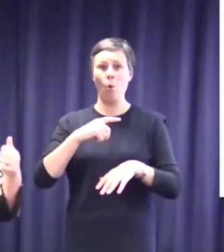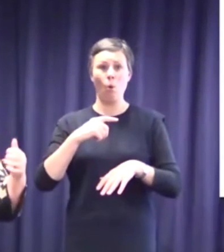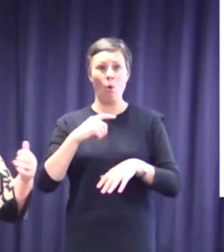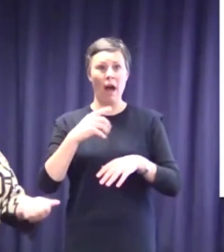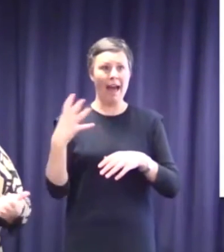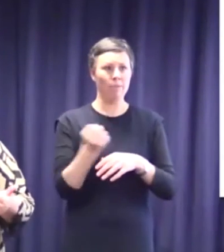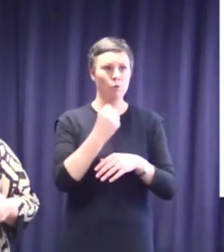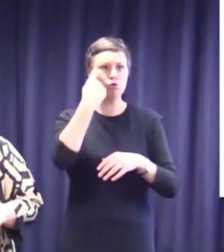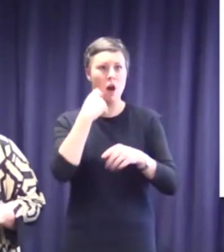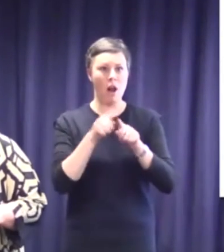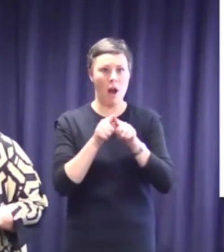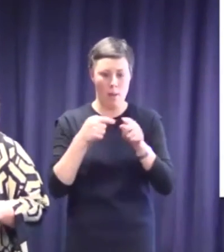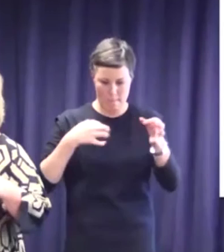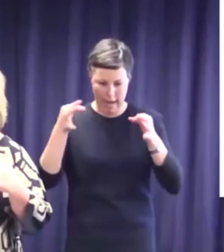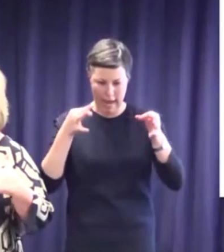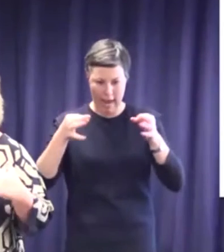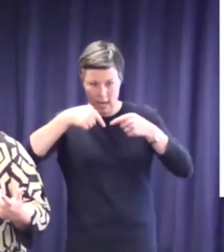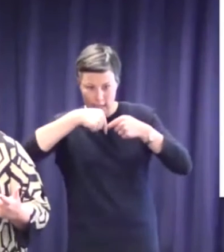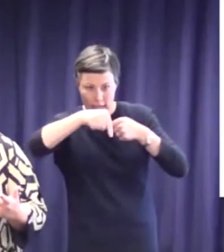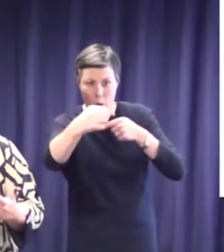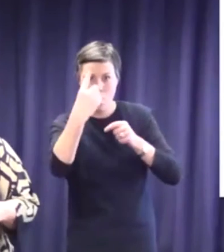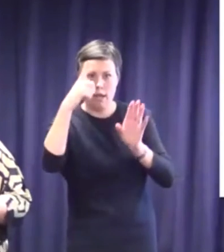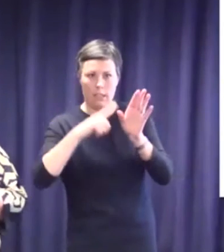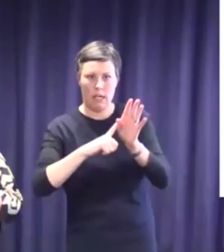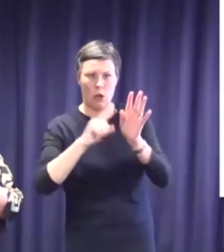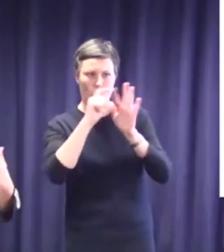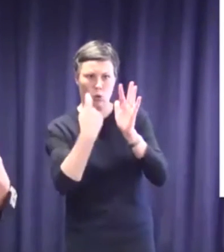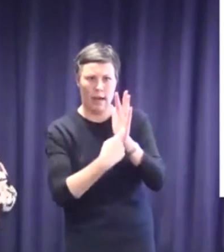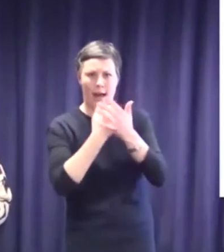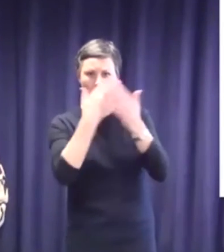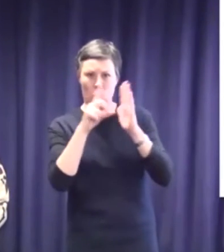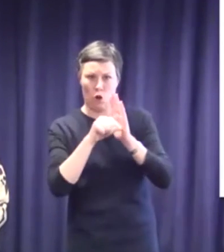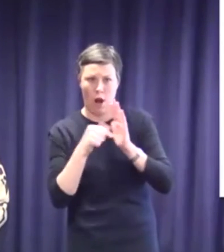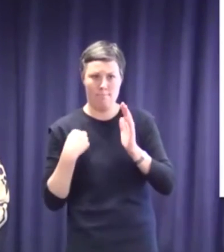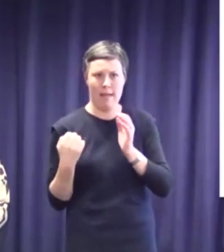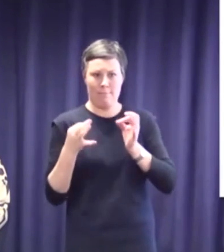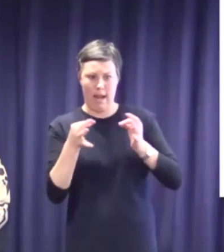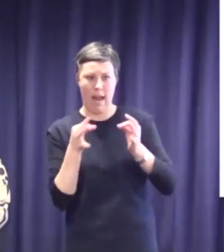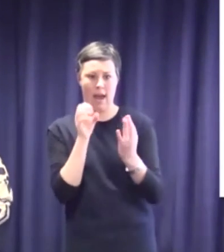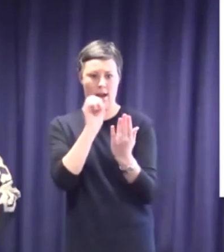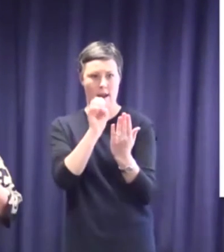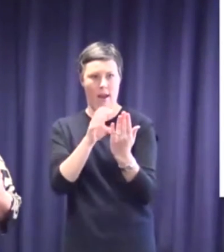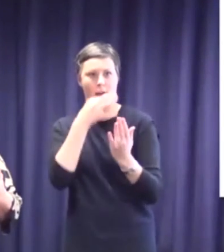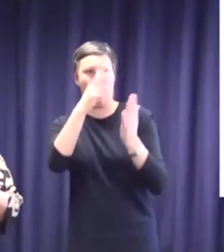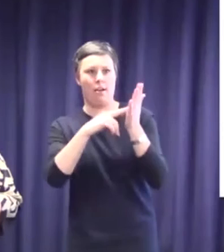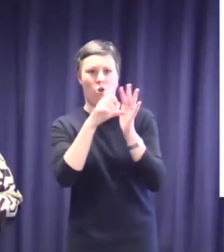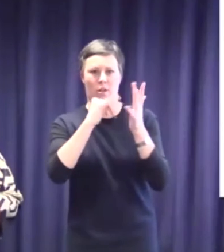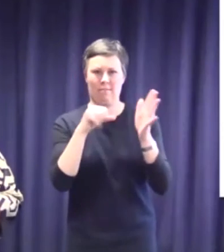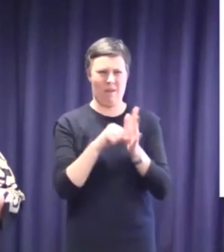preempt how many times they're going to go to the doctor, for why, and what for. So for